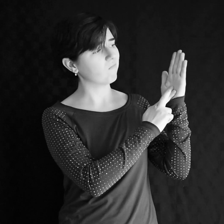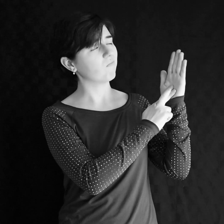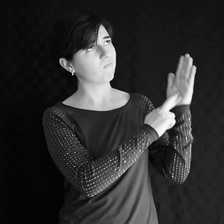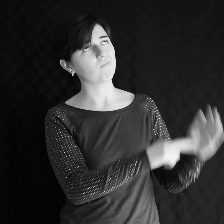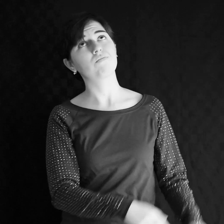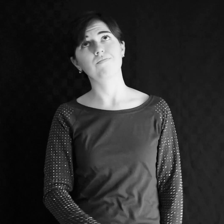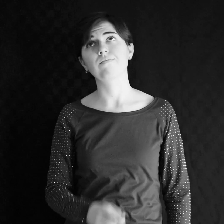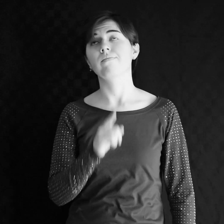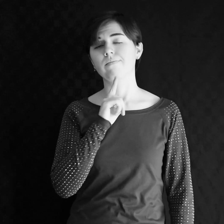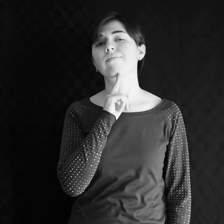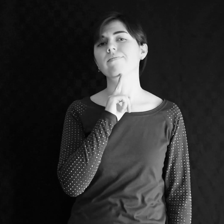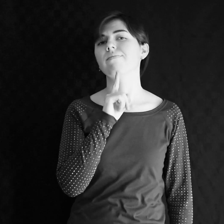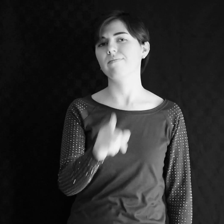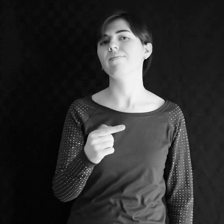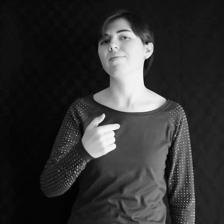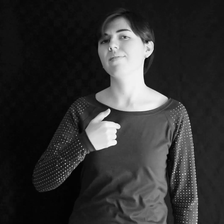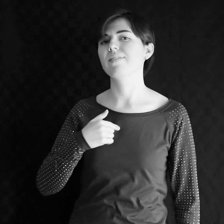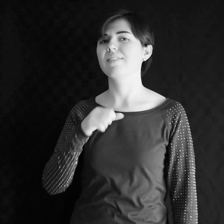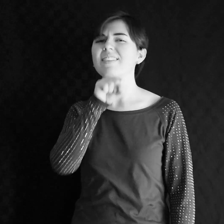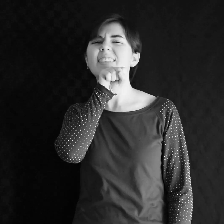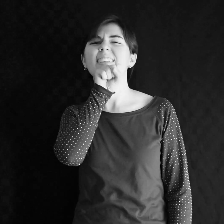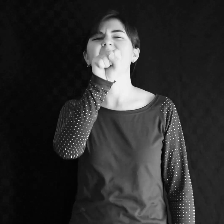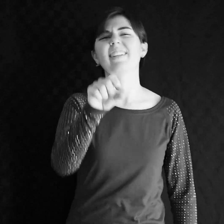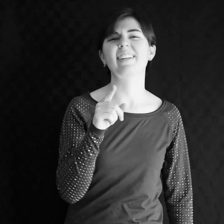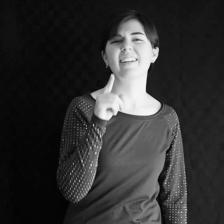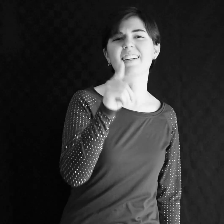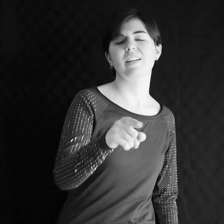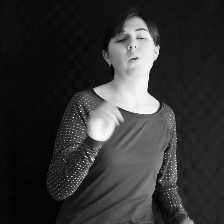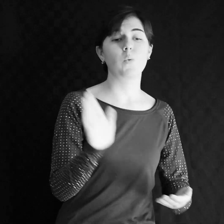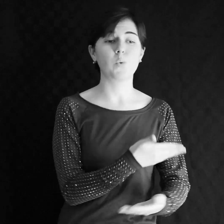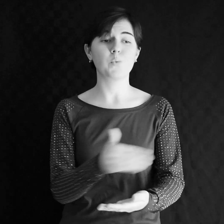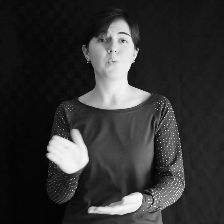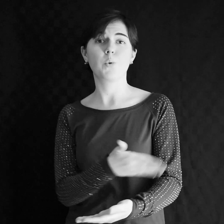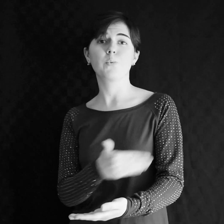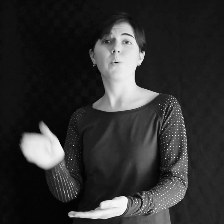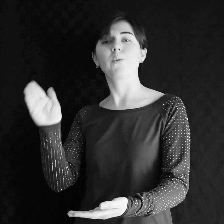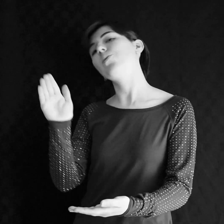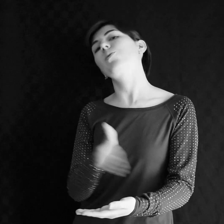rules. It is true. I'm a sucker for you.